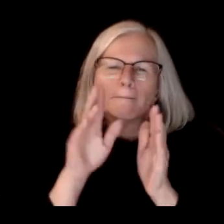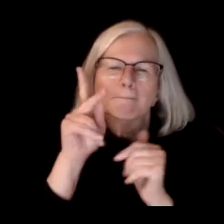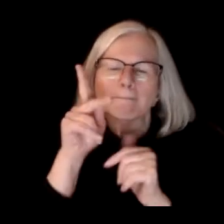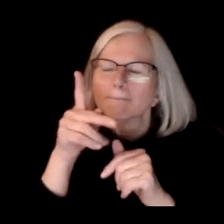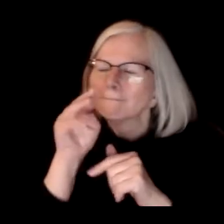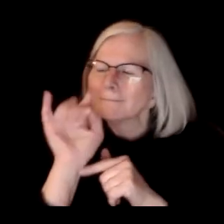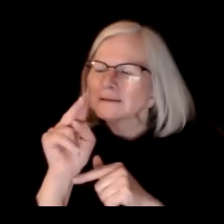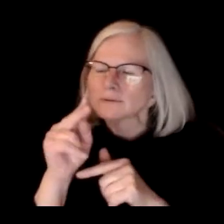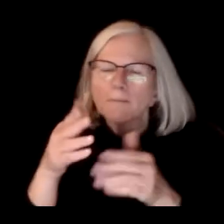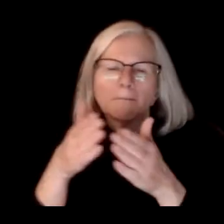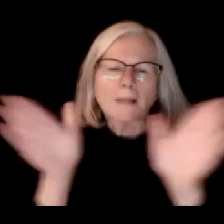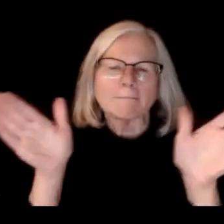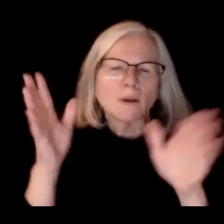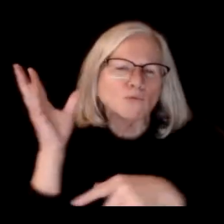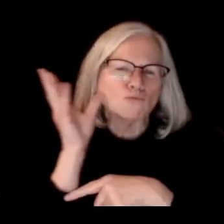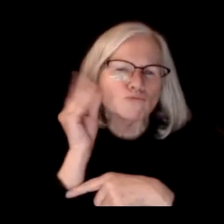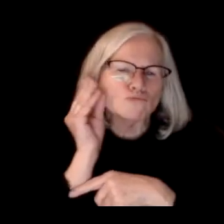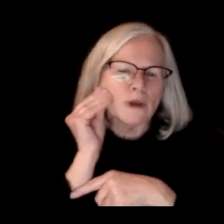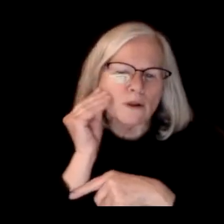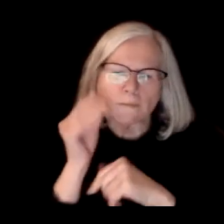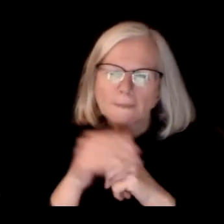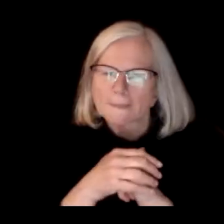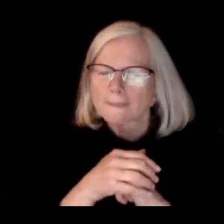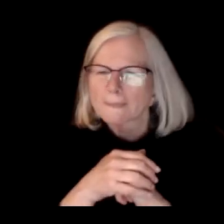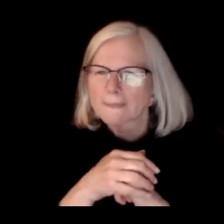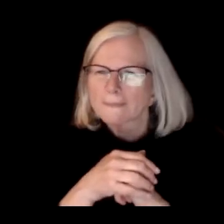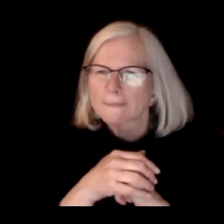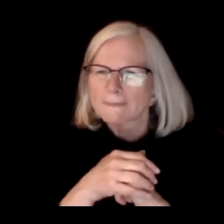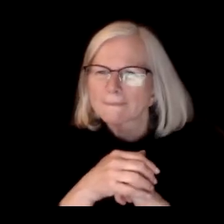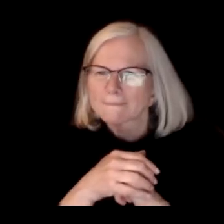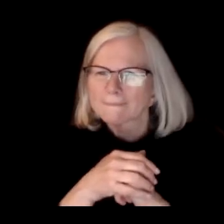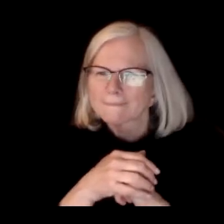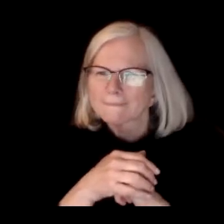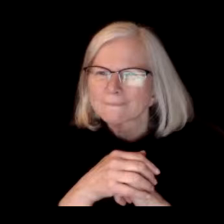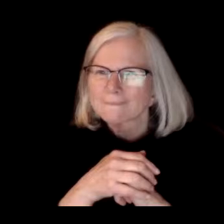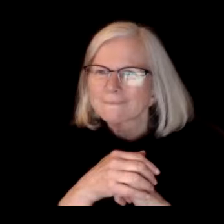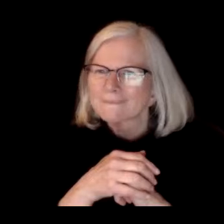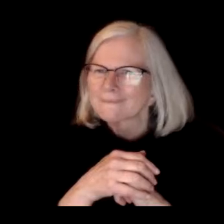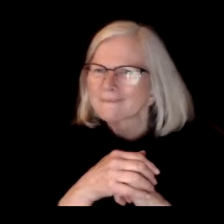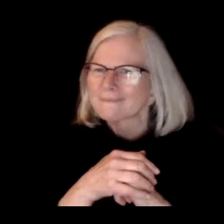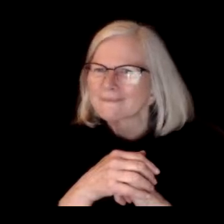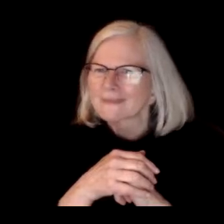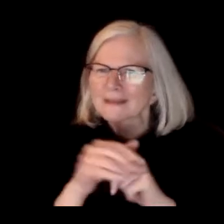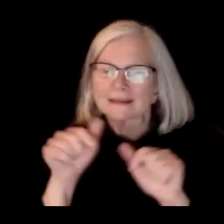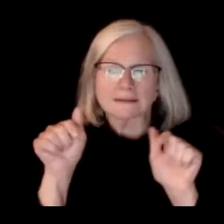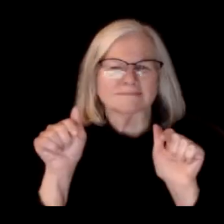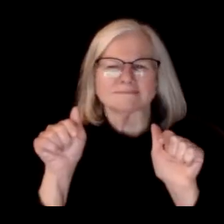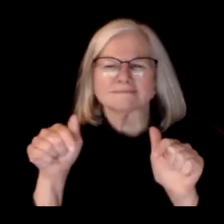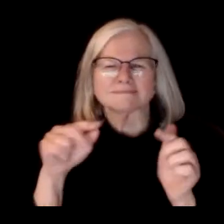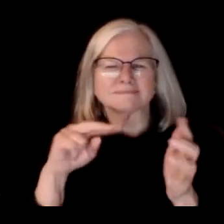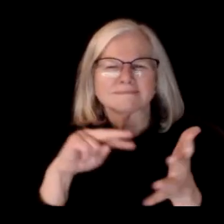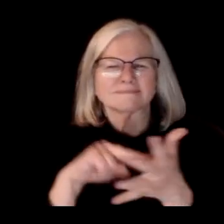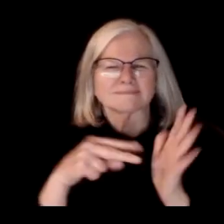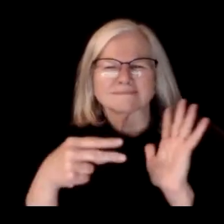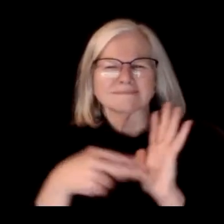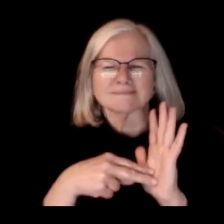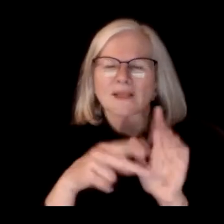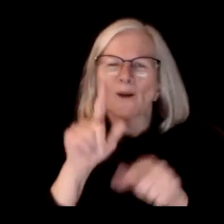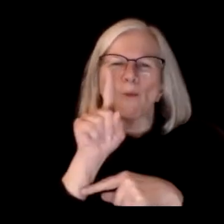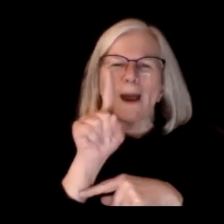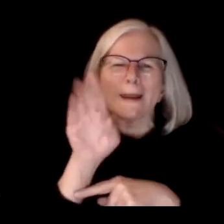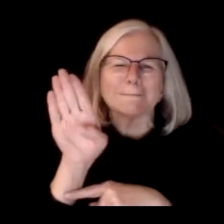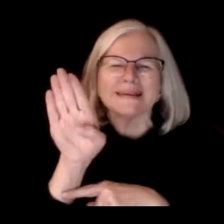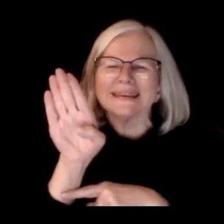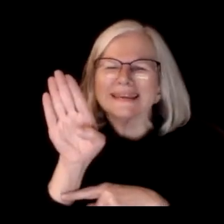question. Thank you. What does this mean for Group 1B, which includes